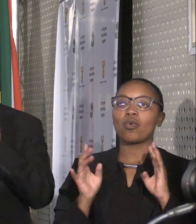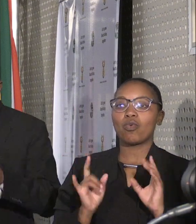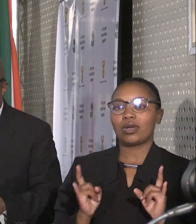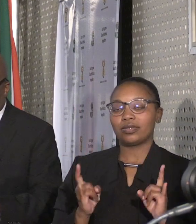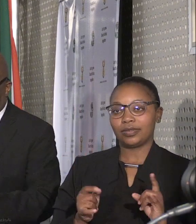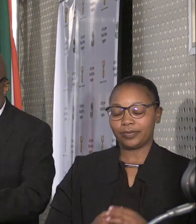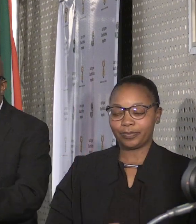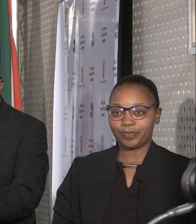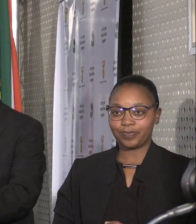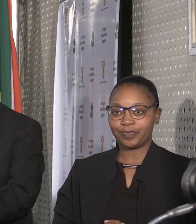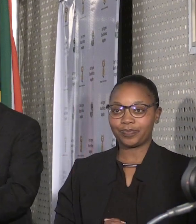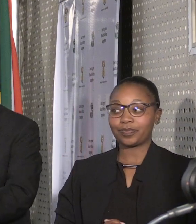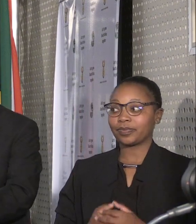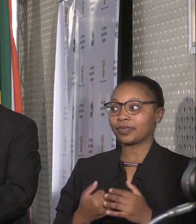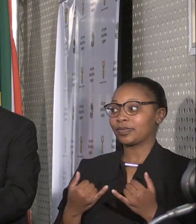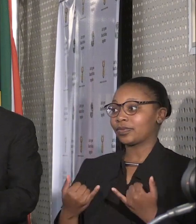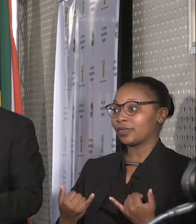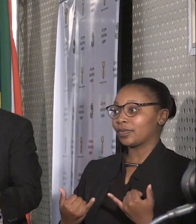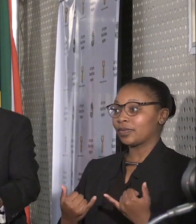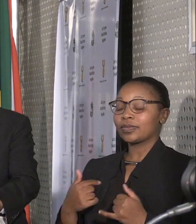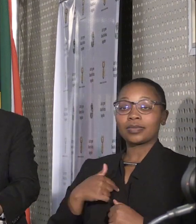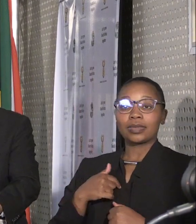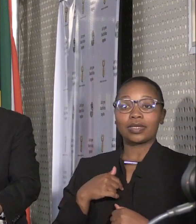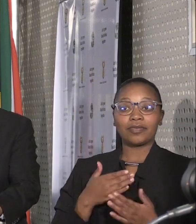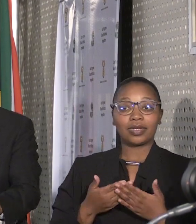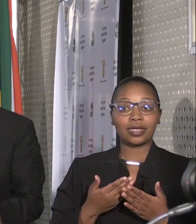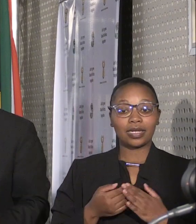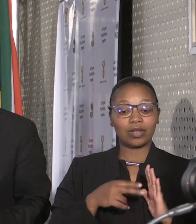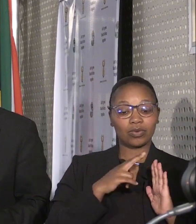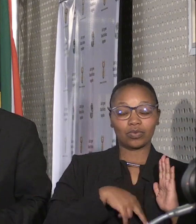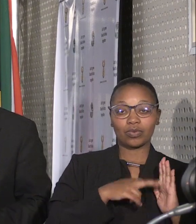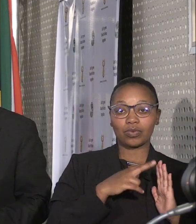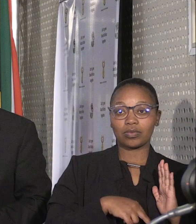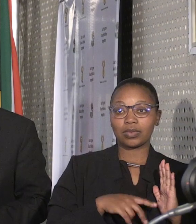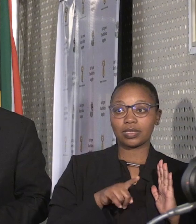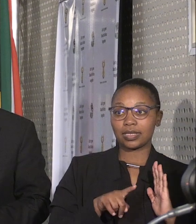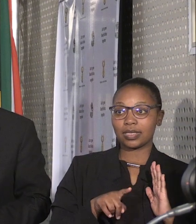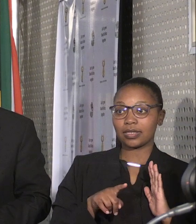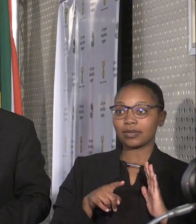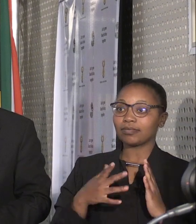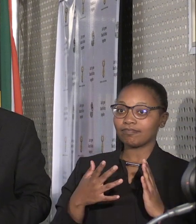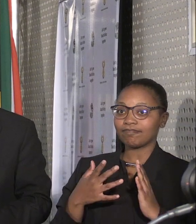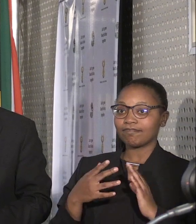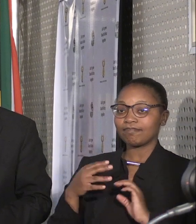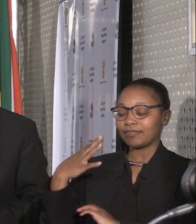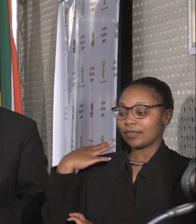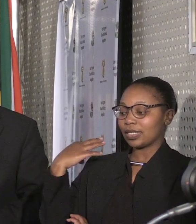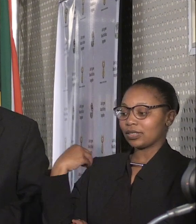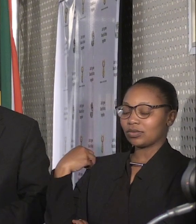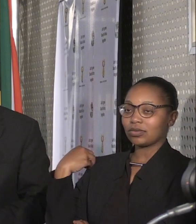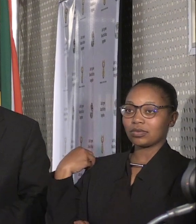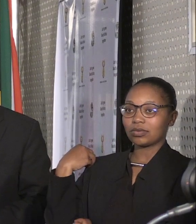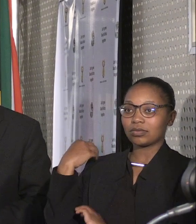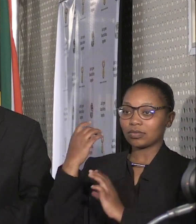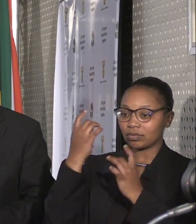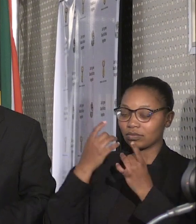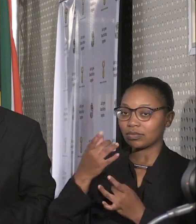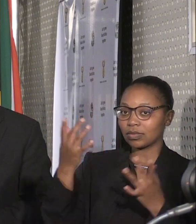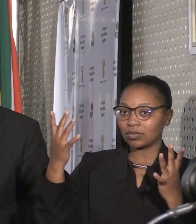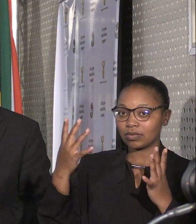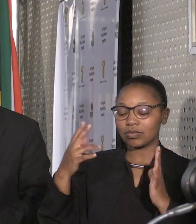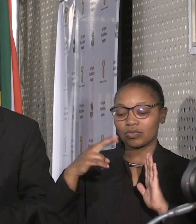If I may so allow, I may be allowed to go through the statement, the joint ministerial statement on